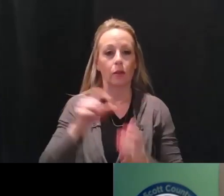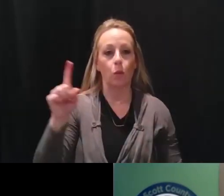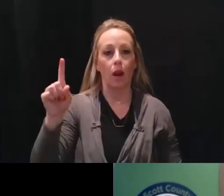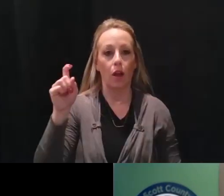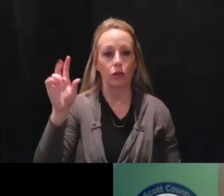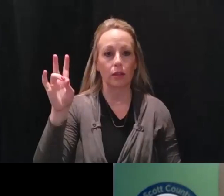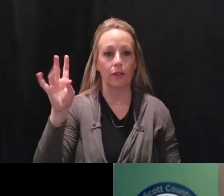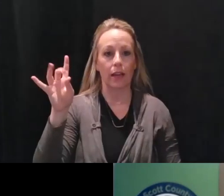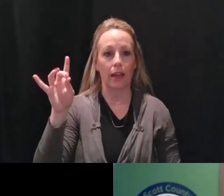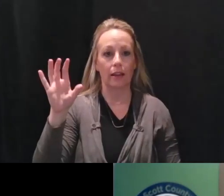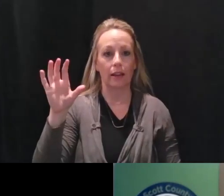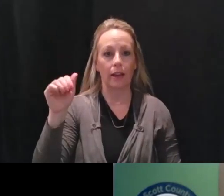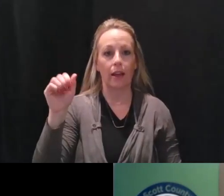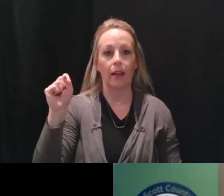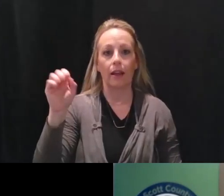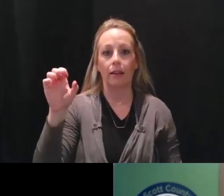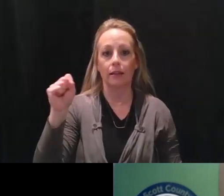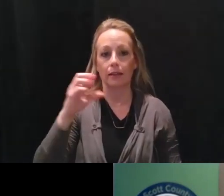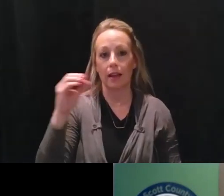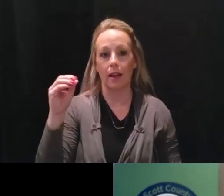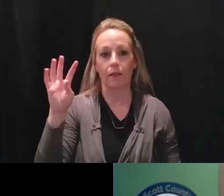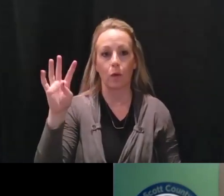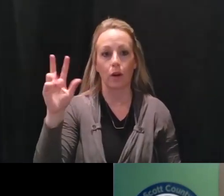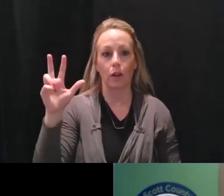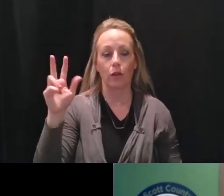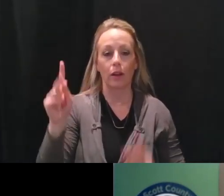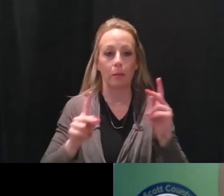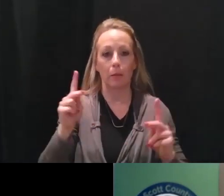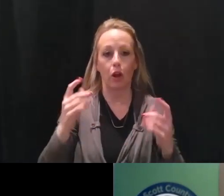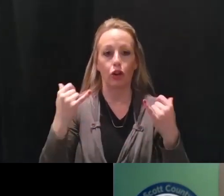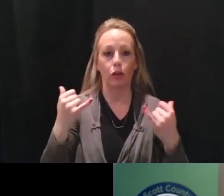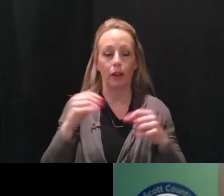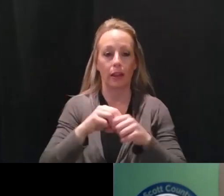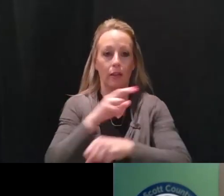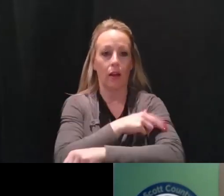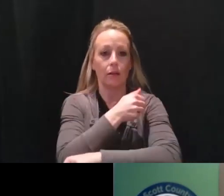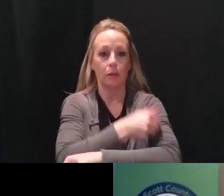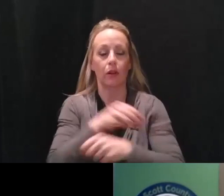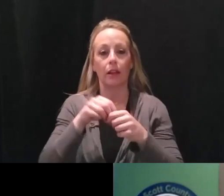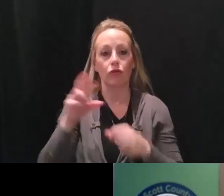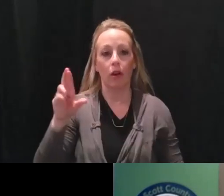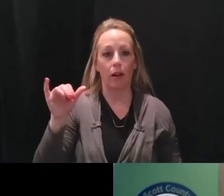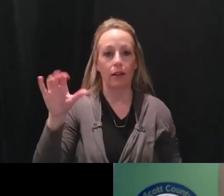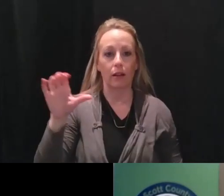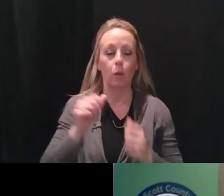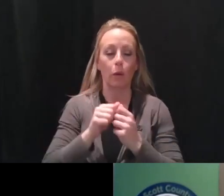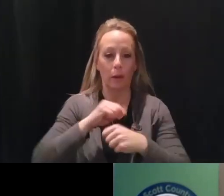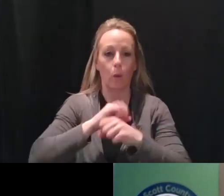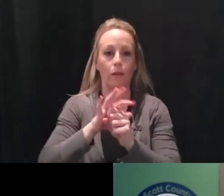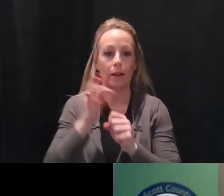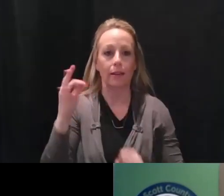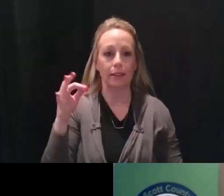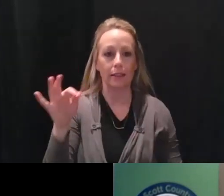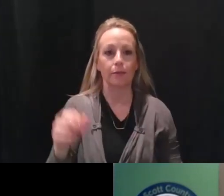11,178 cases, and 43 people are currently hospitalized in Rock Island County with COVID-19.